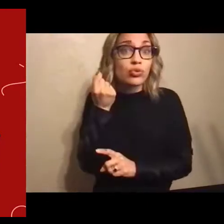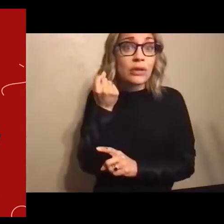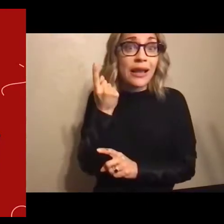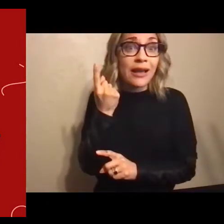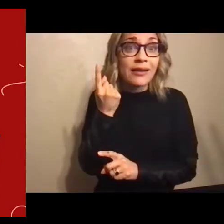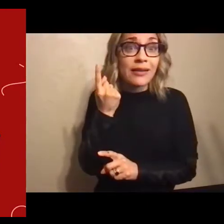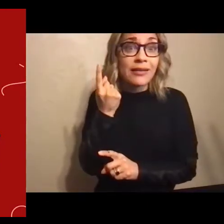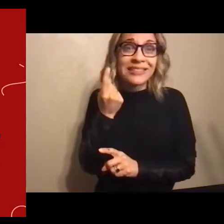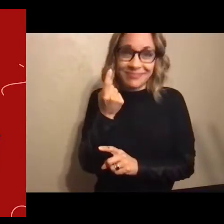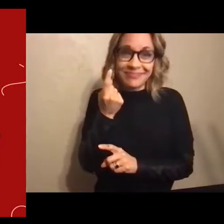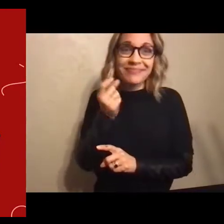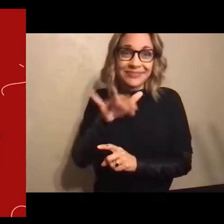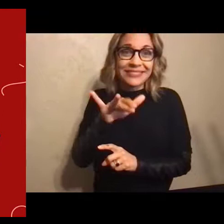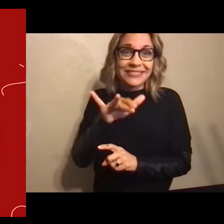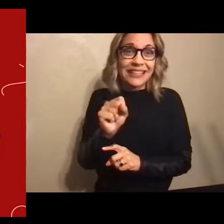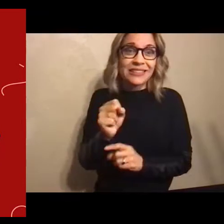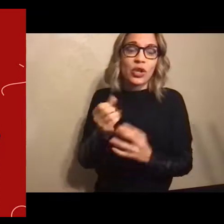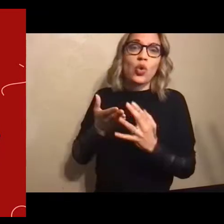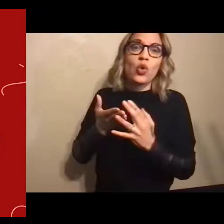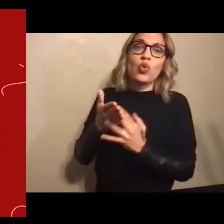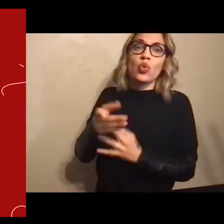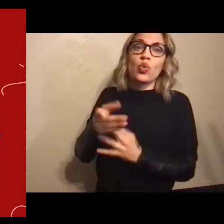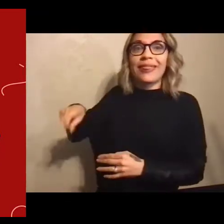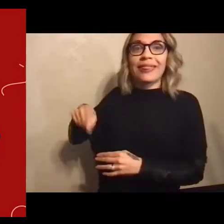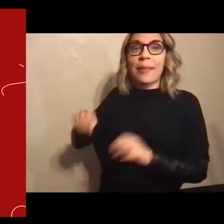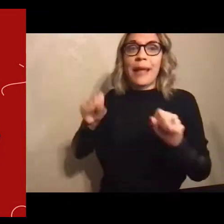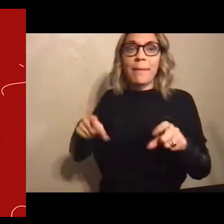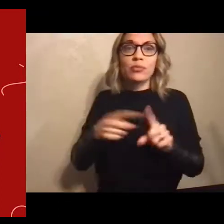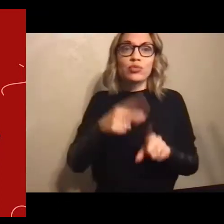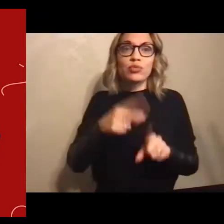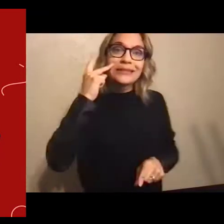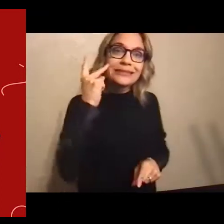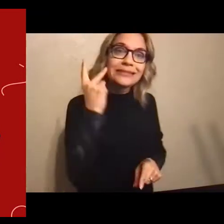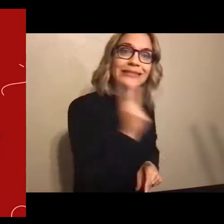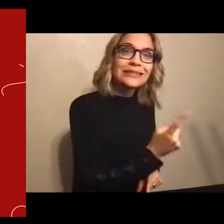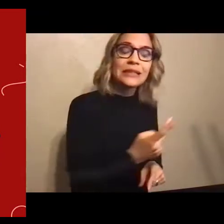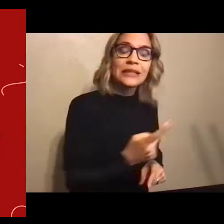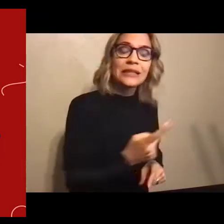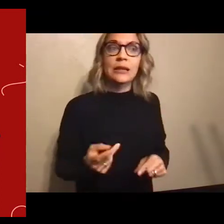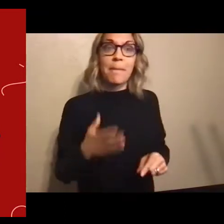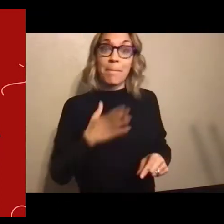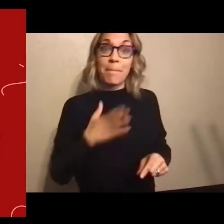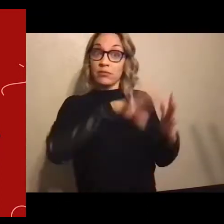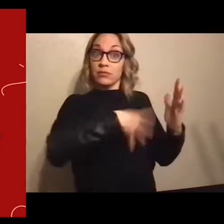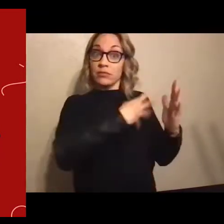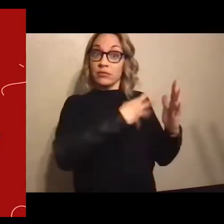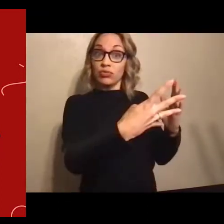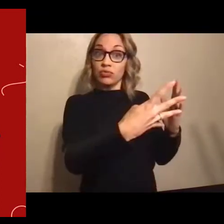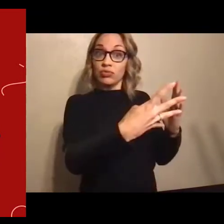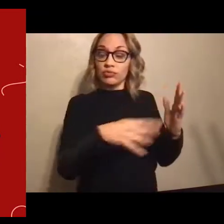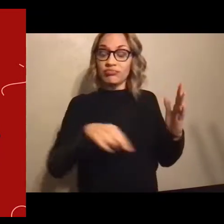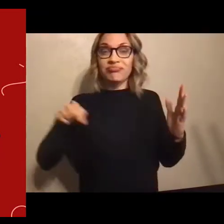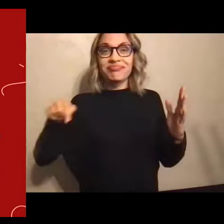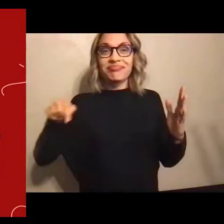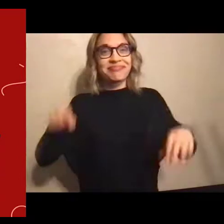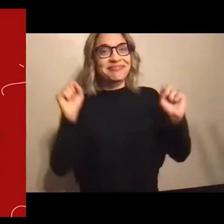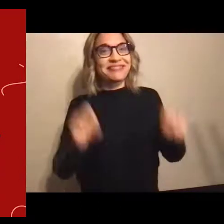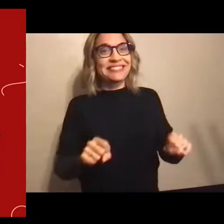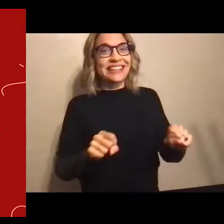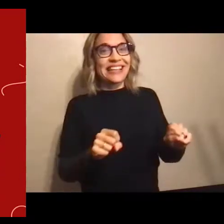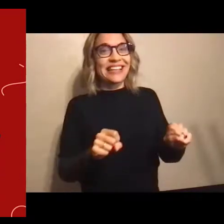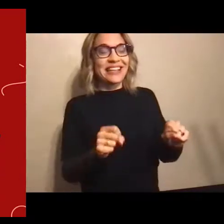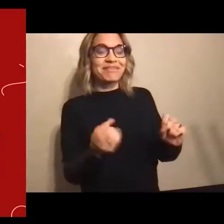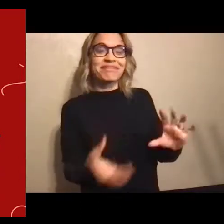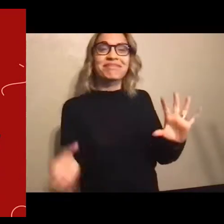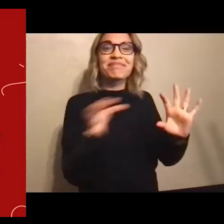time. I wanted them to be more understanding and for them to be able to see my schedule, to